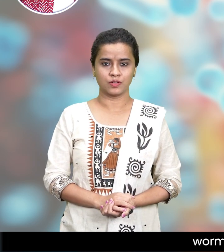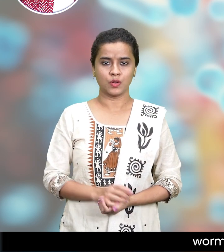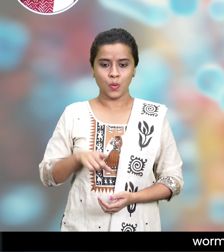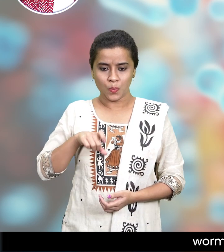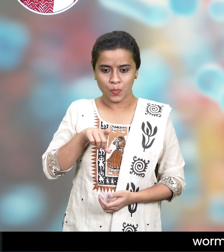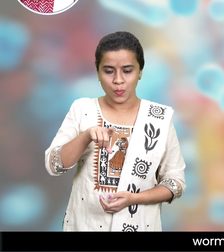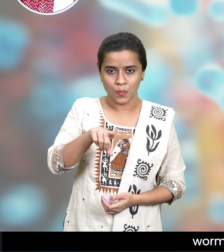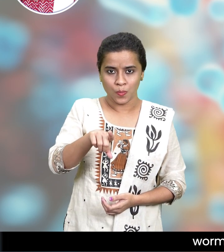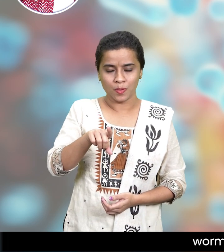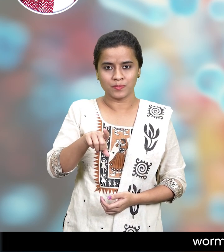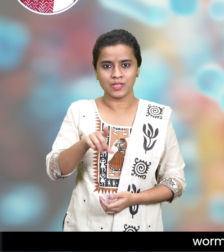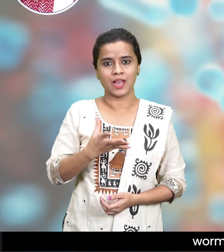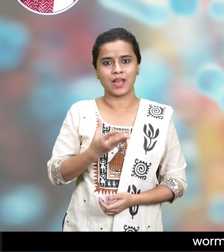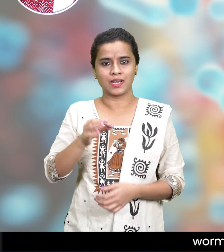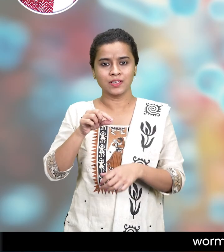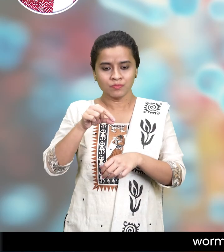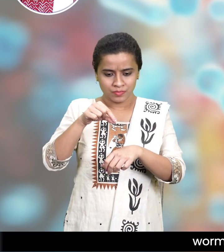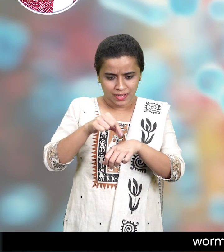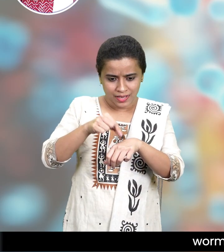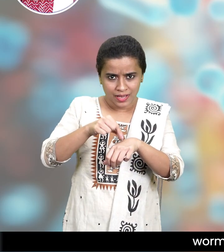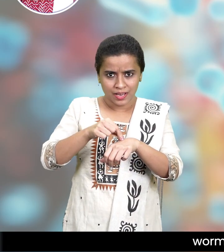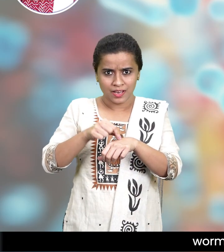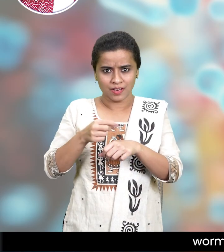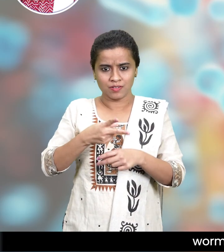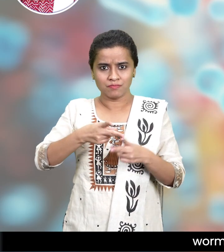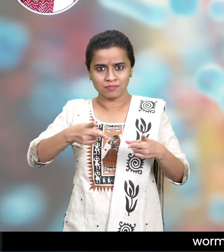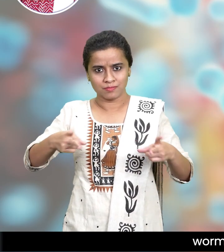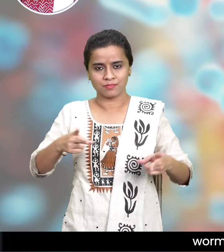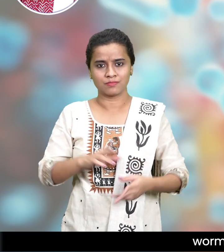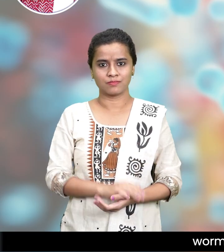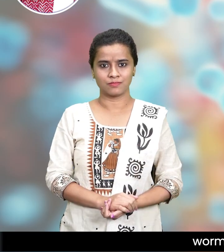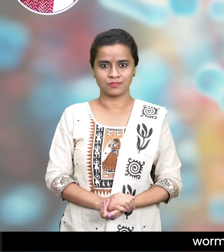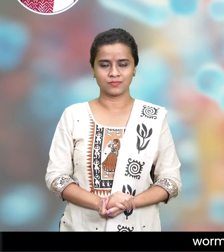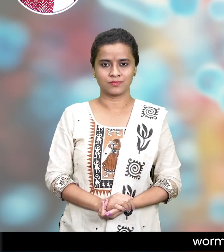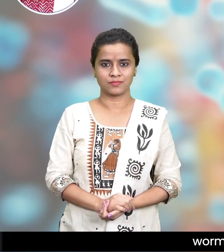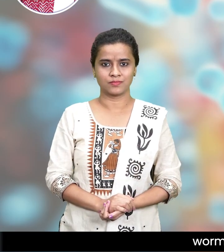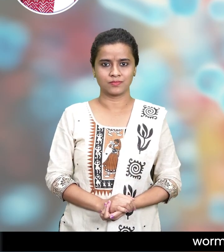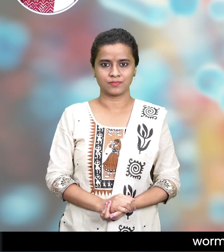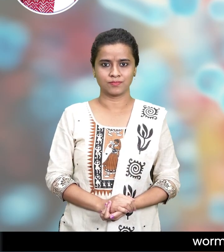worms and insects of different kinds.